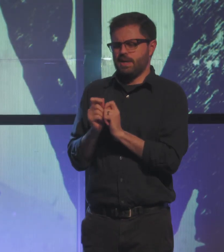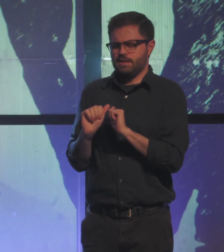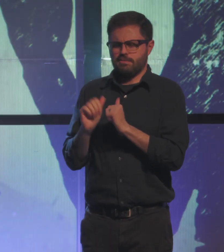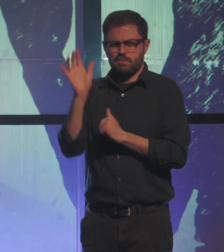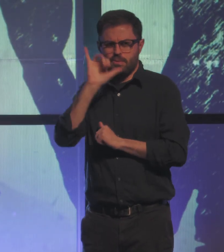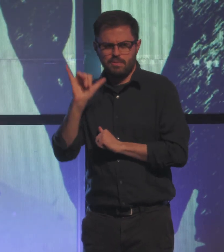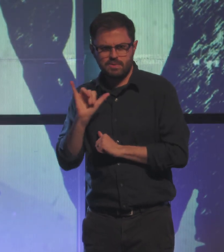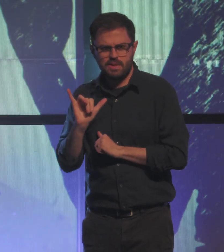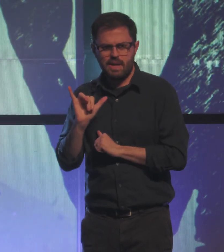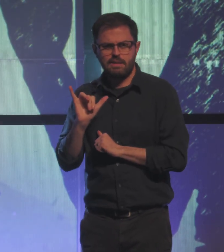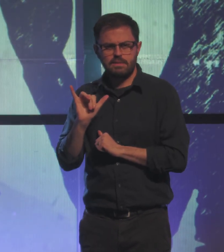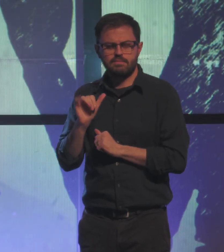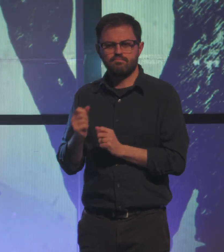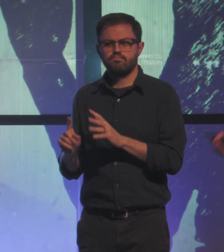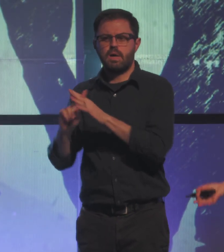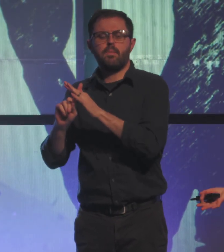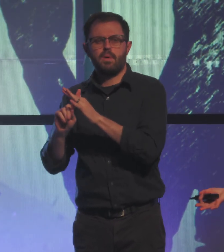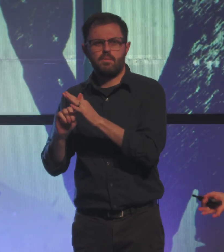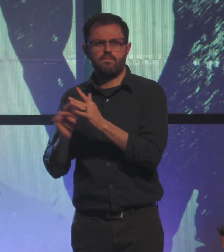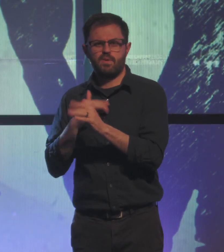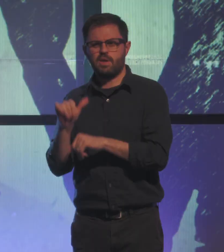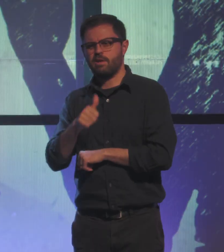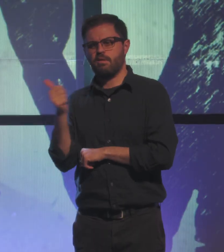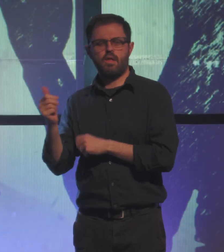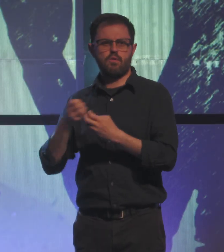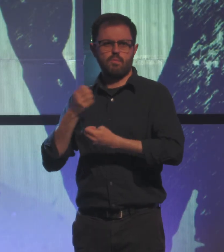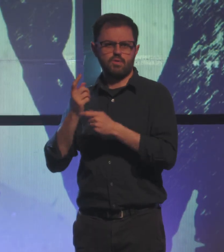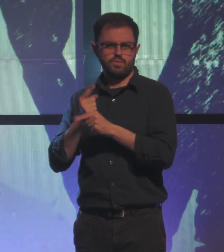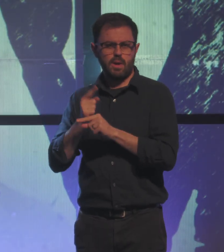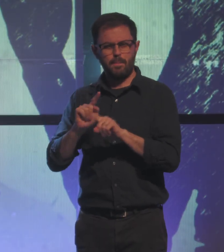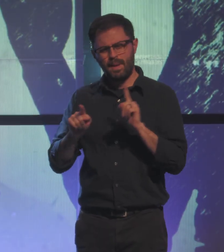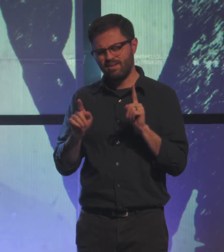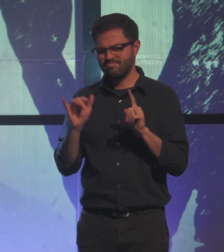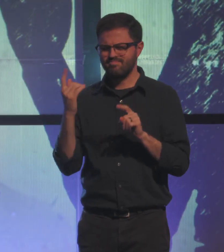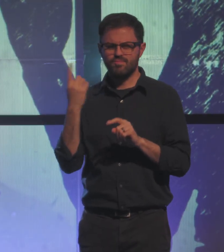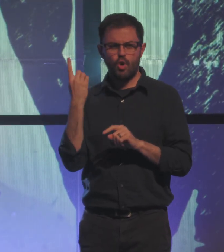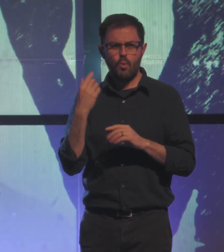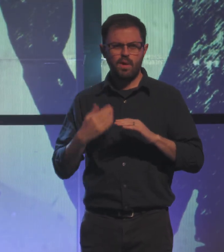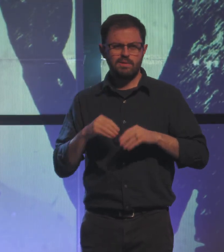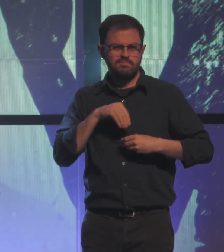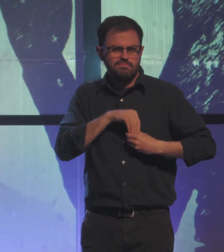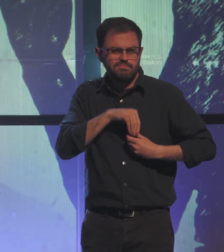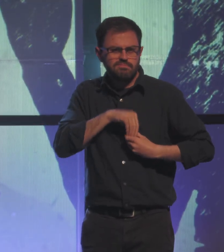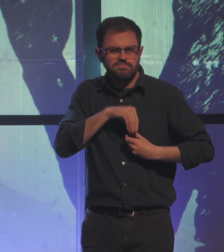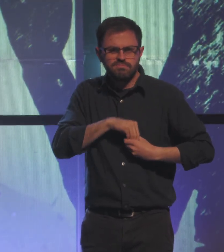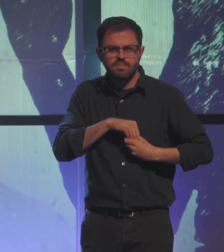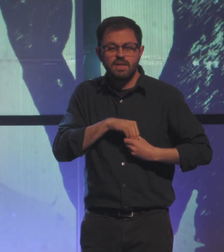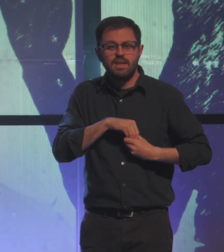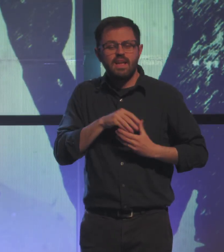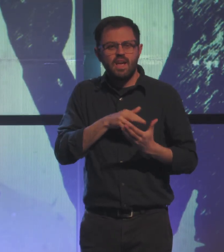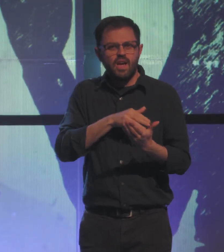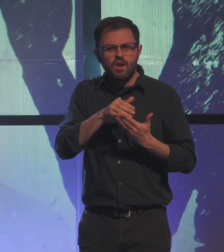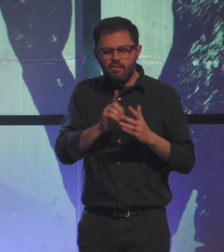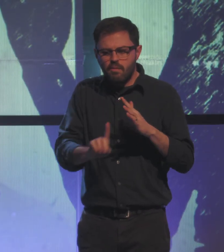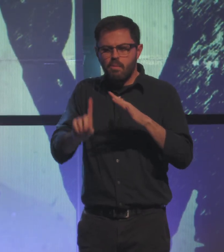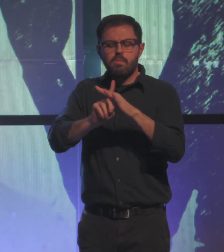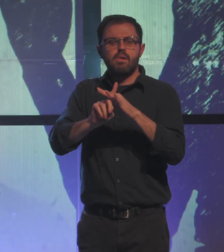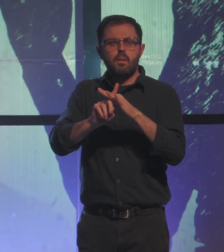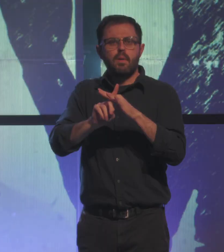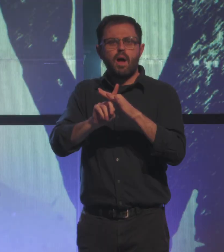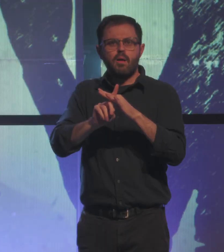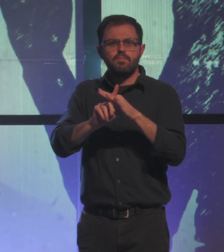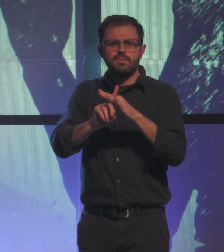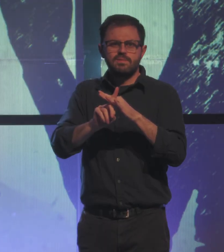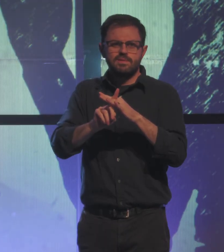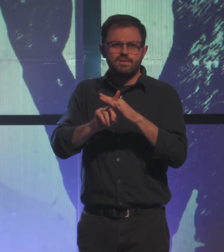the reality is that pain is still there, and it often will come up and reveal itself in surprising and,